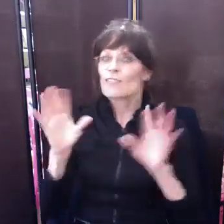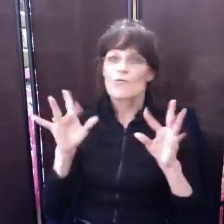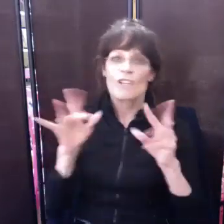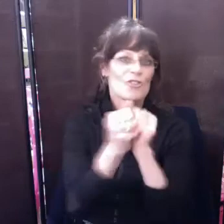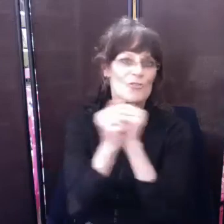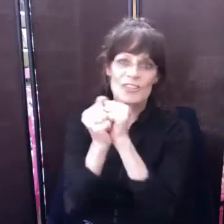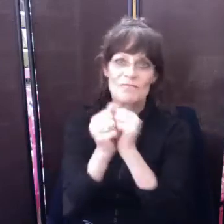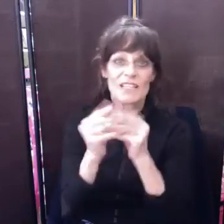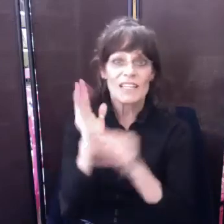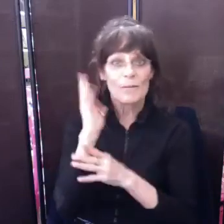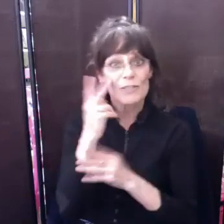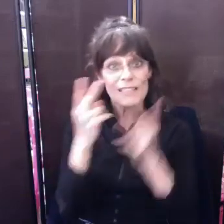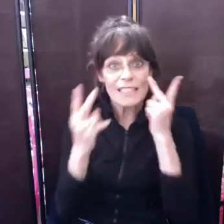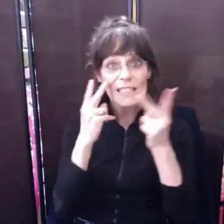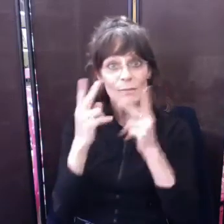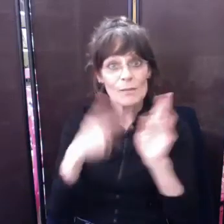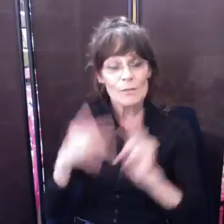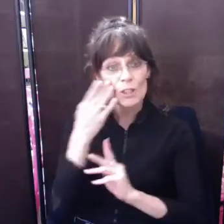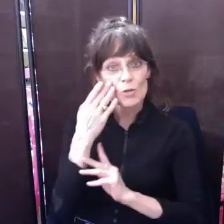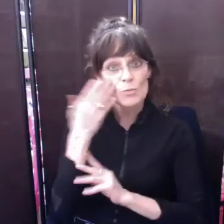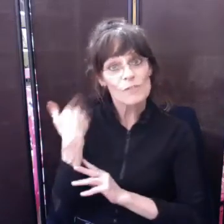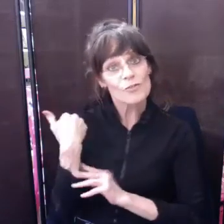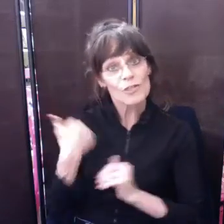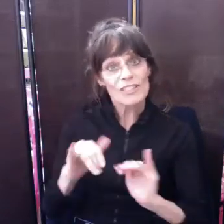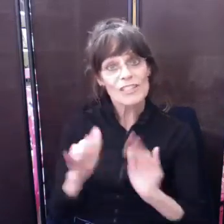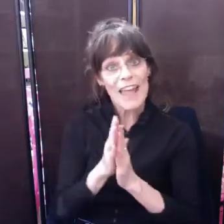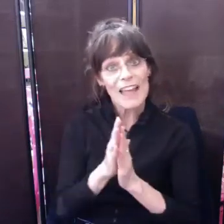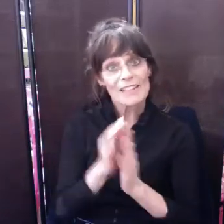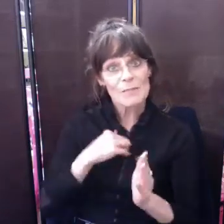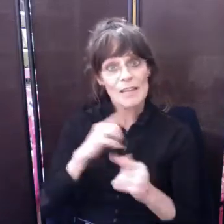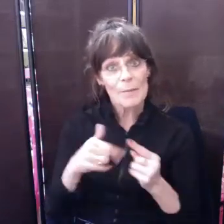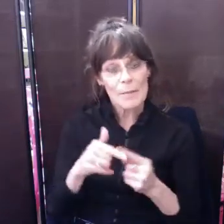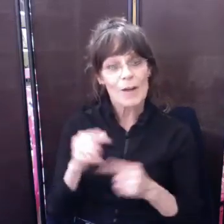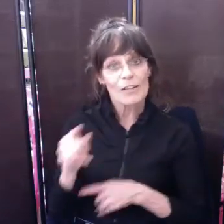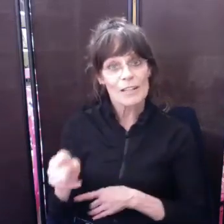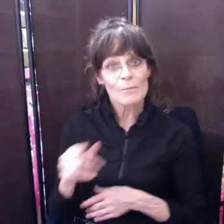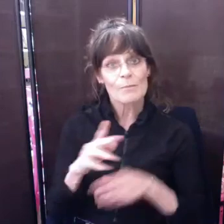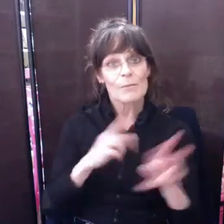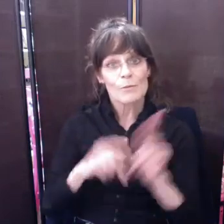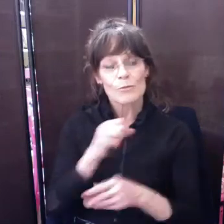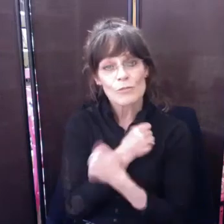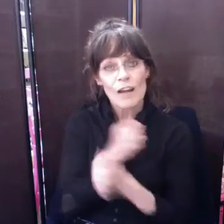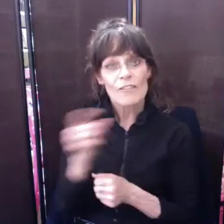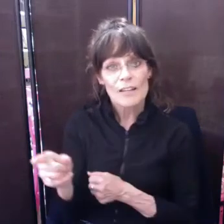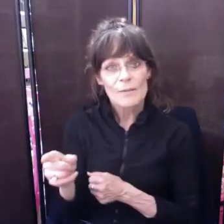people that he used to know, people who still ask me about him, people who love him. You know what? And I love my